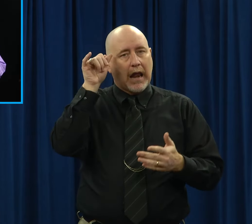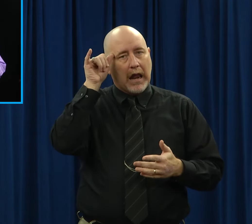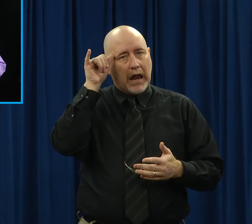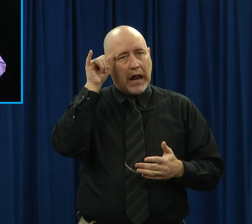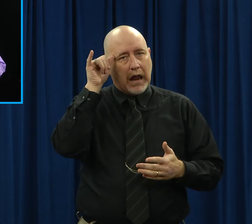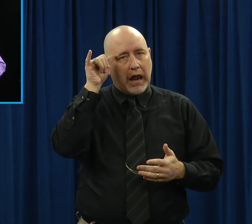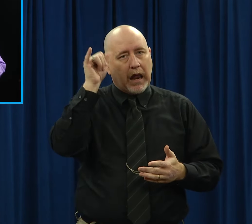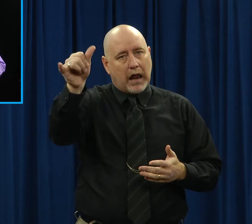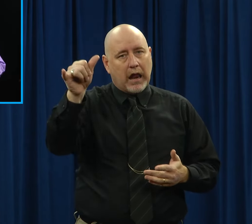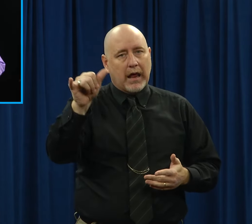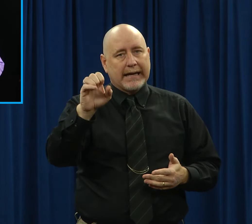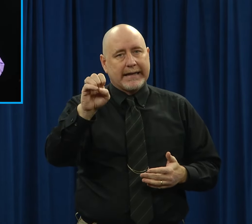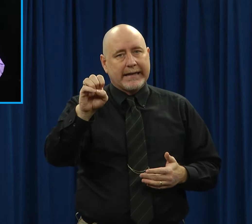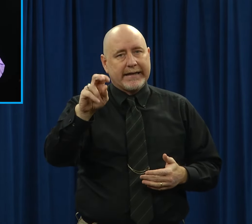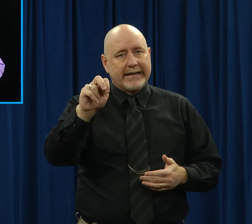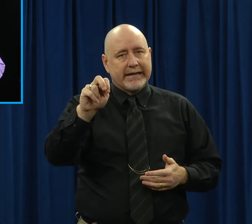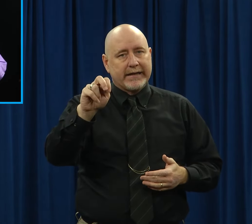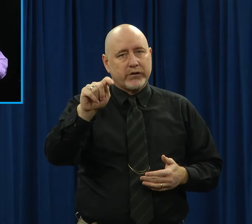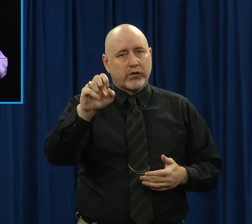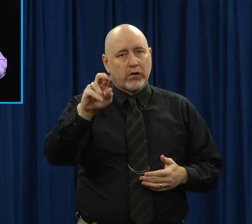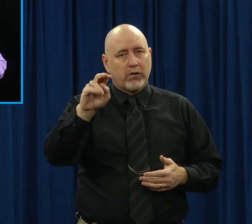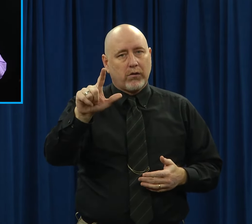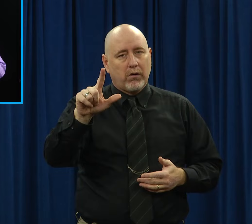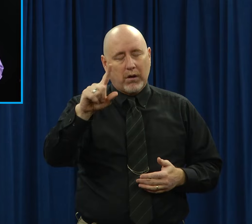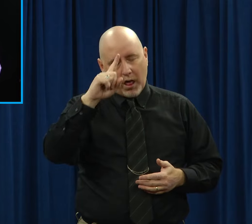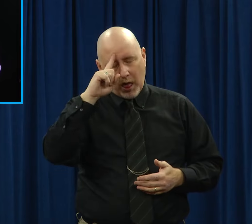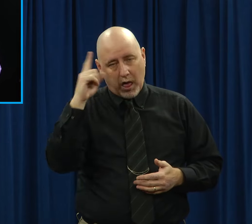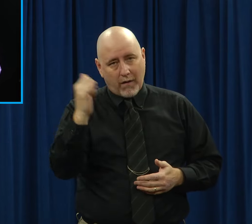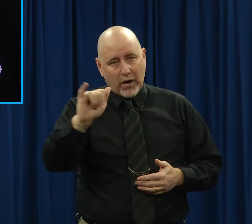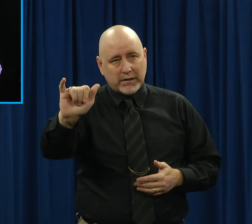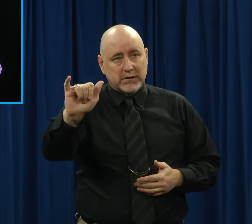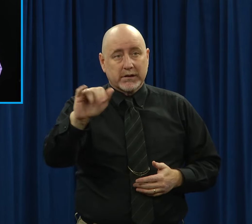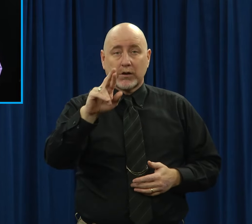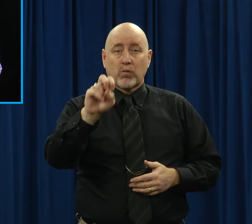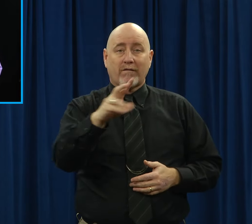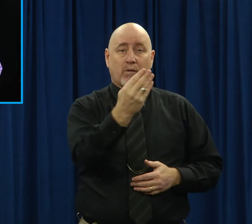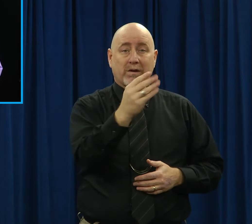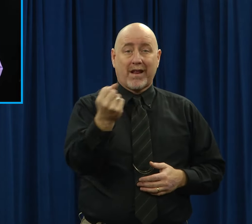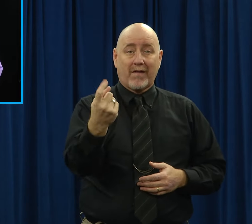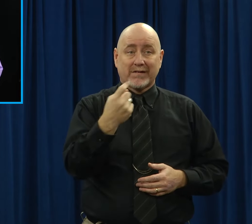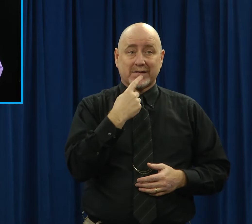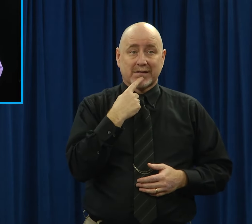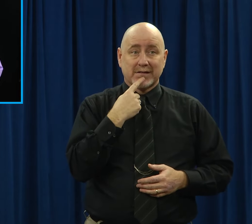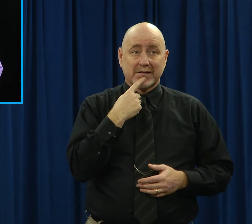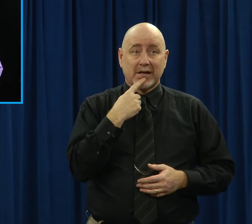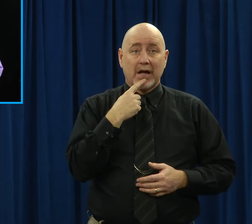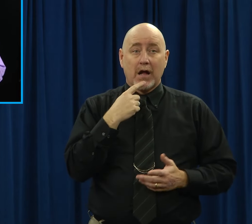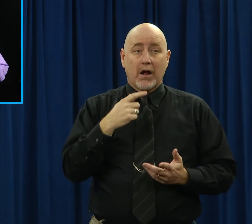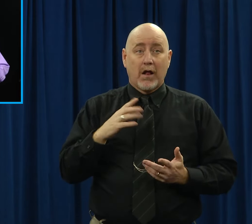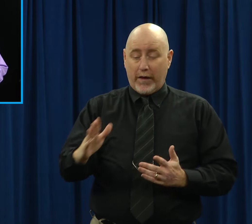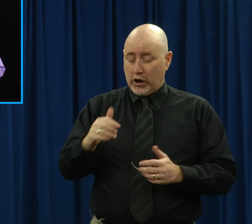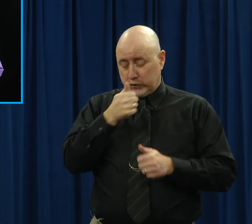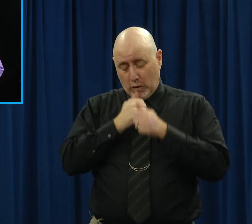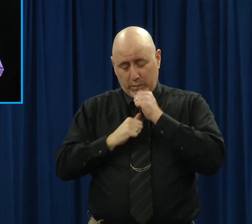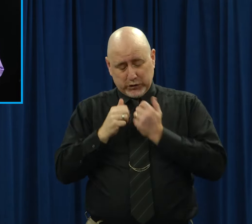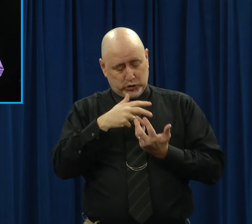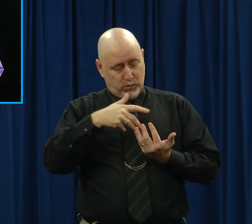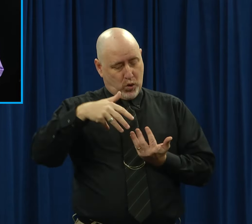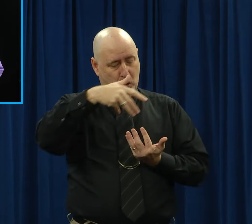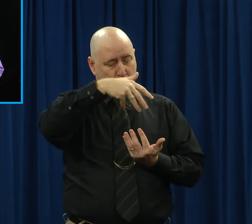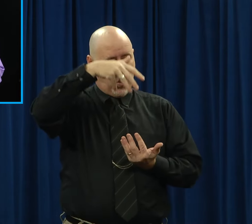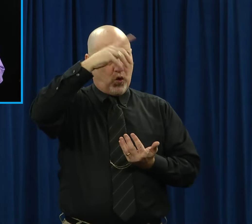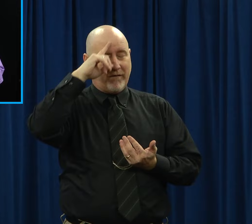says it's going to last eternally. It's going to be everlasting. Revelation 14:11 says, and the smoke